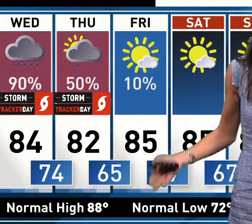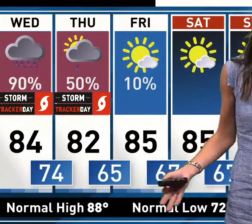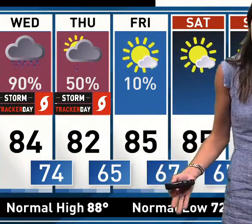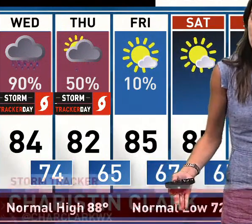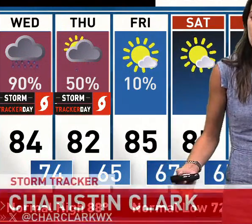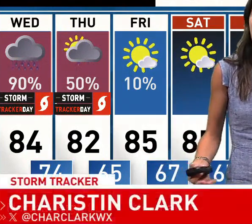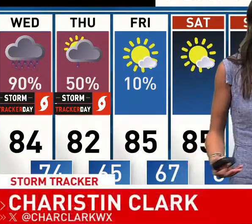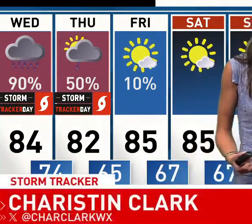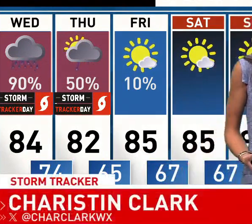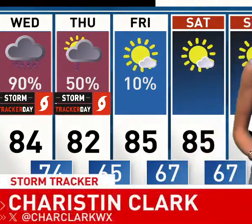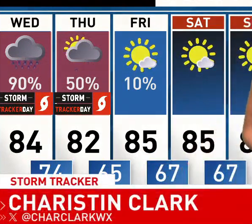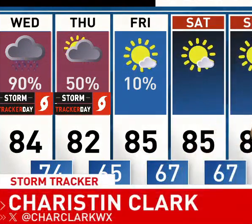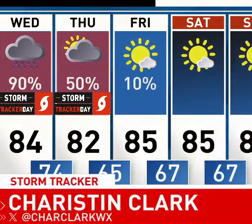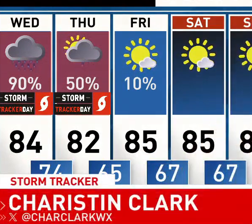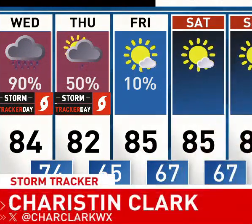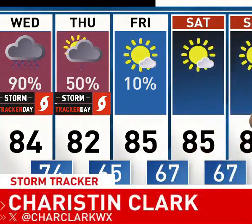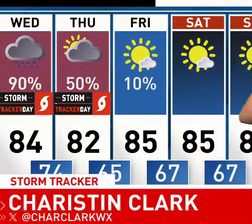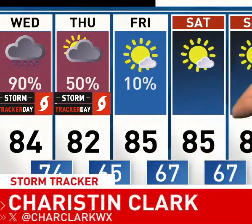floor houses.